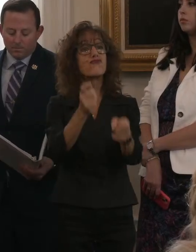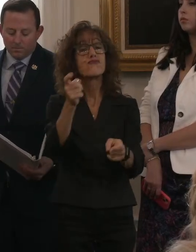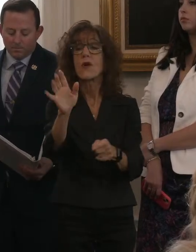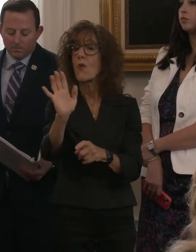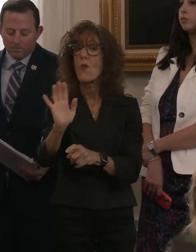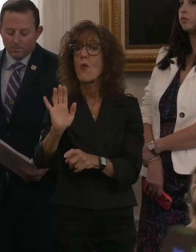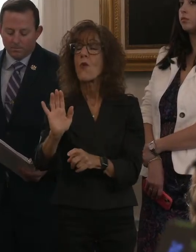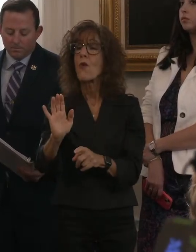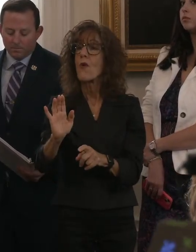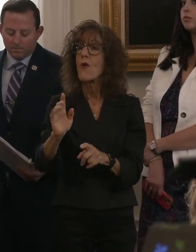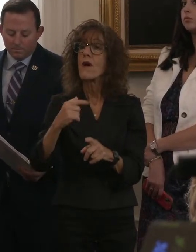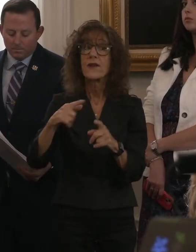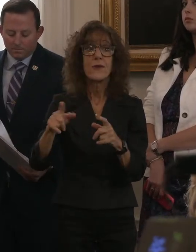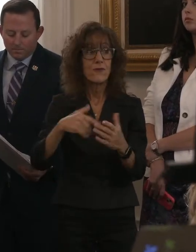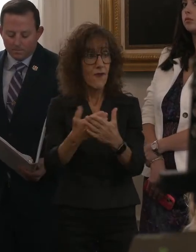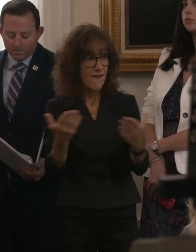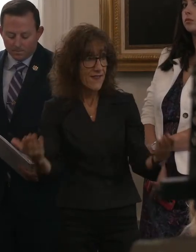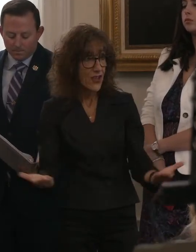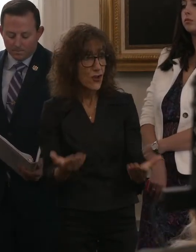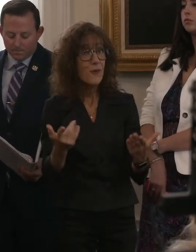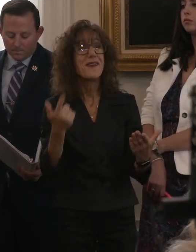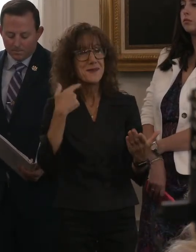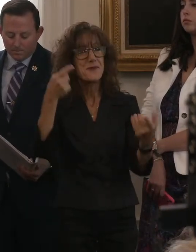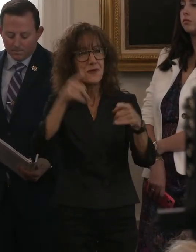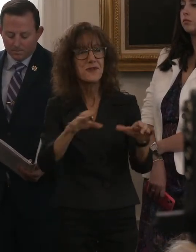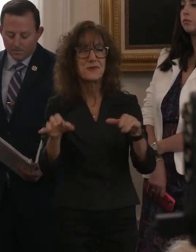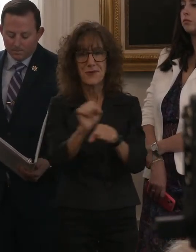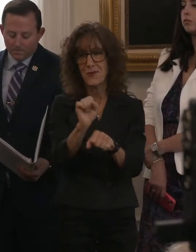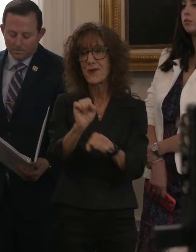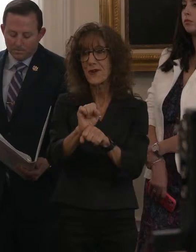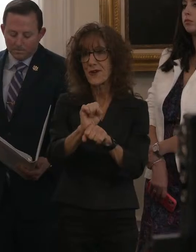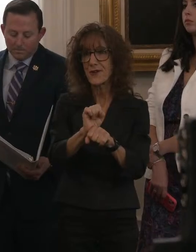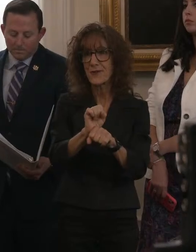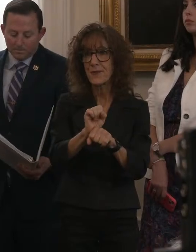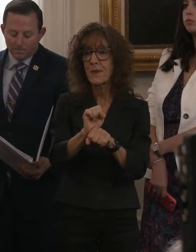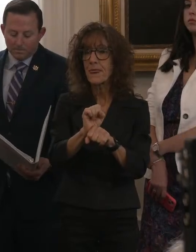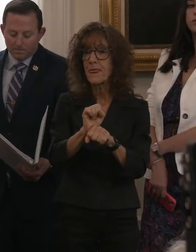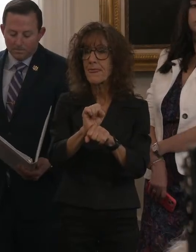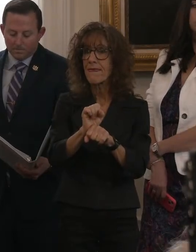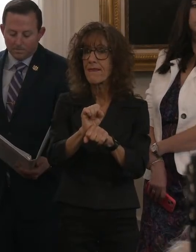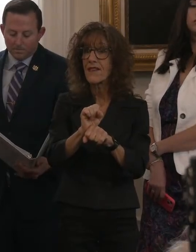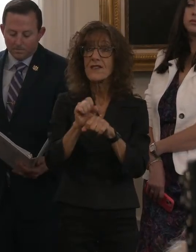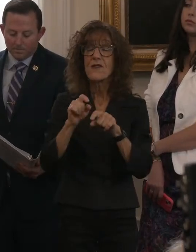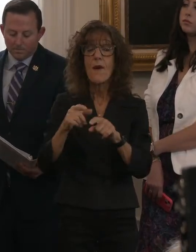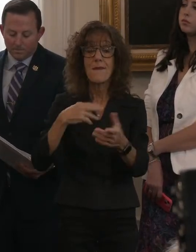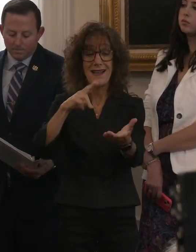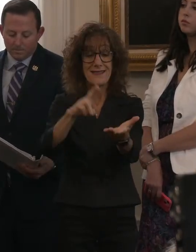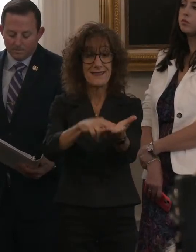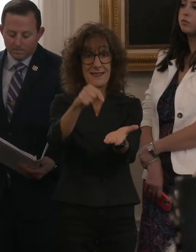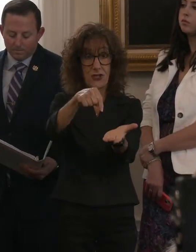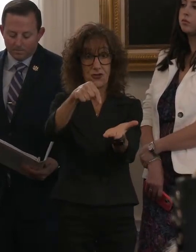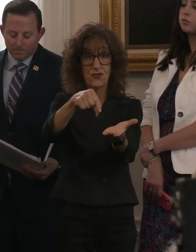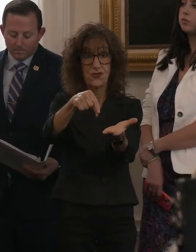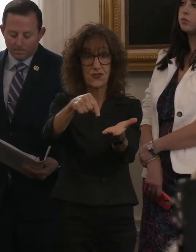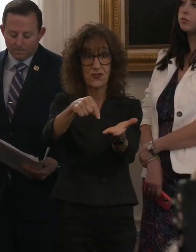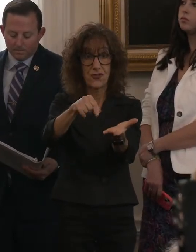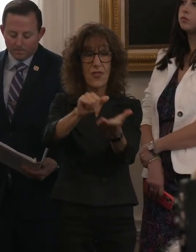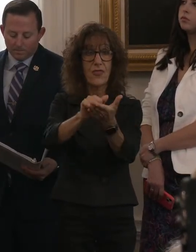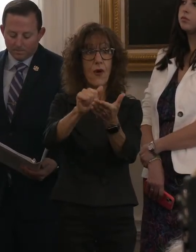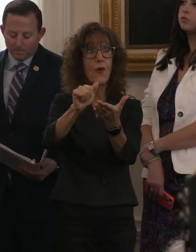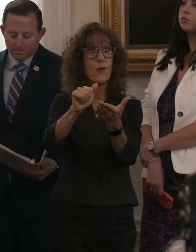here because we agreed to do the work. And so while it is my signature that will enact these bills into